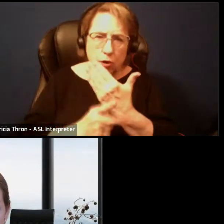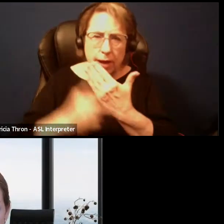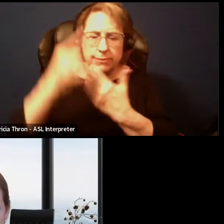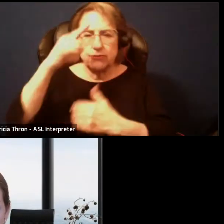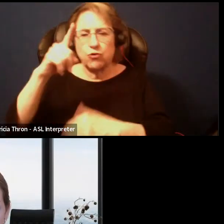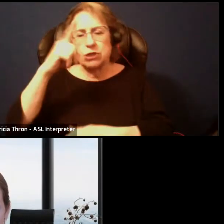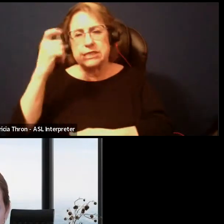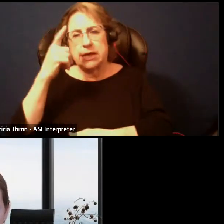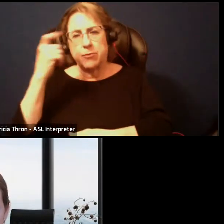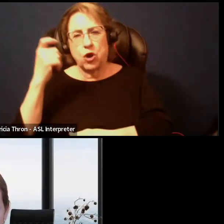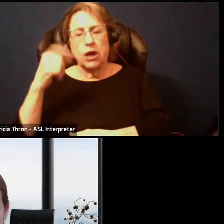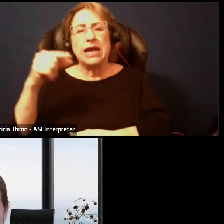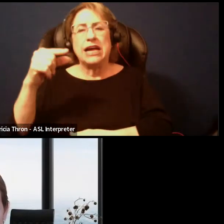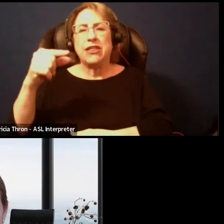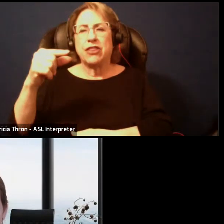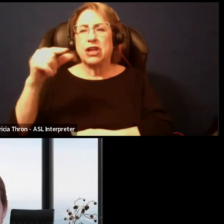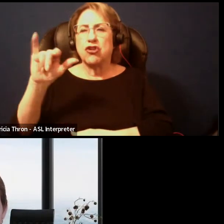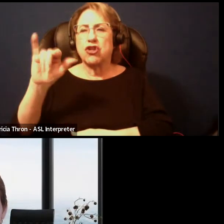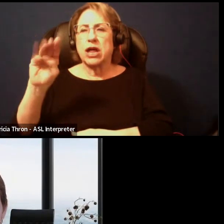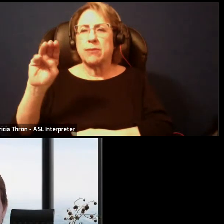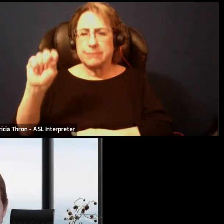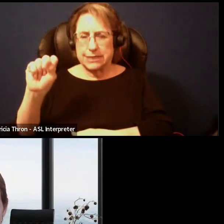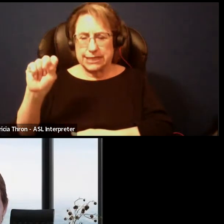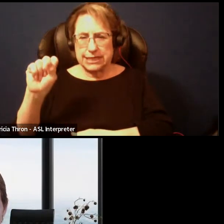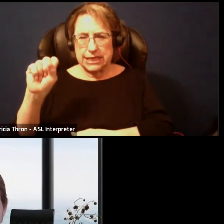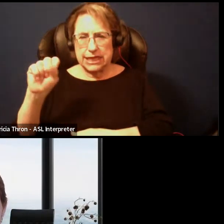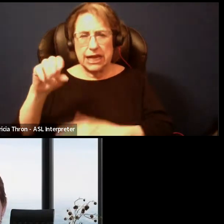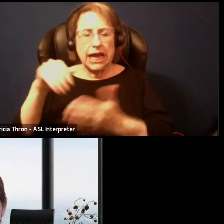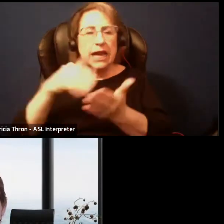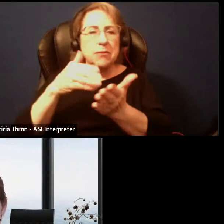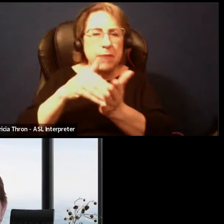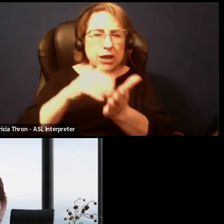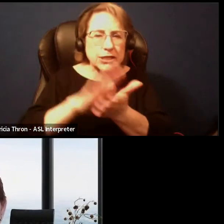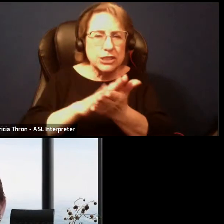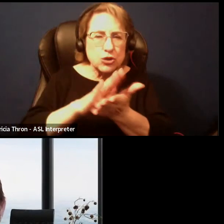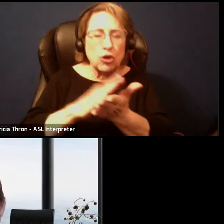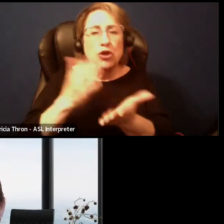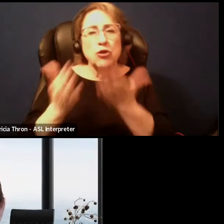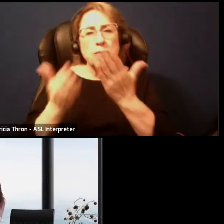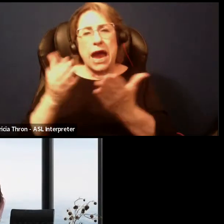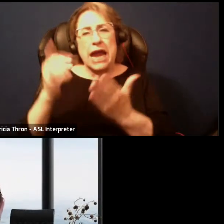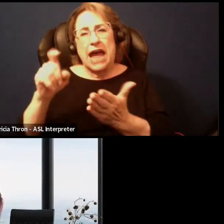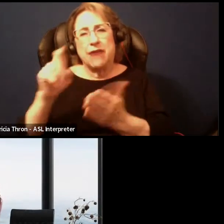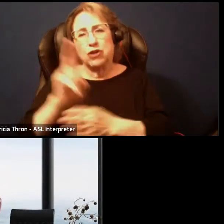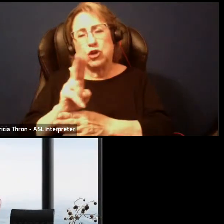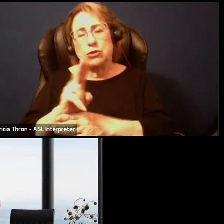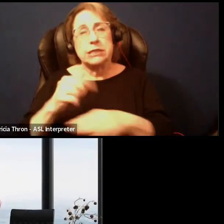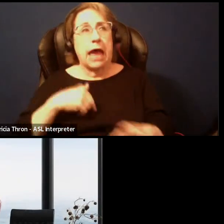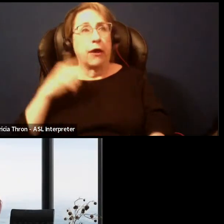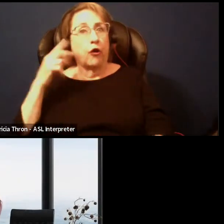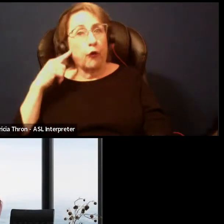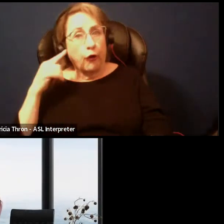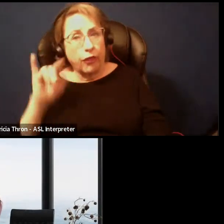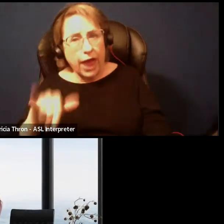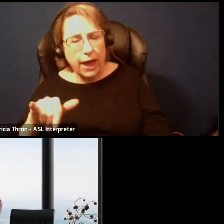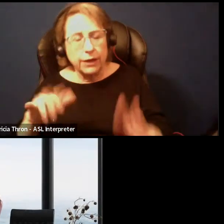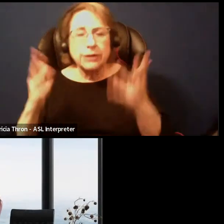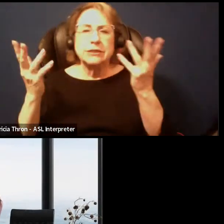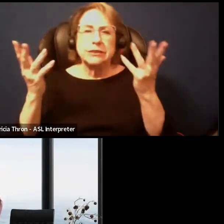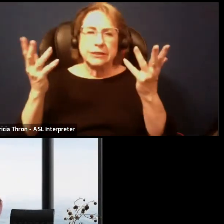and gyms and, and gyms at middle schools, you might have to use. Yeah, I heard. Exactly. So